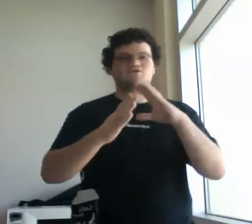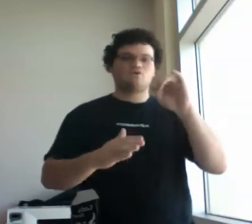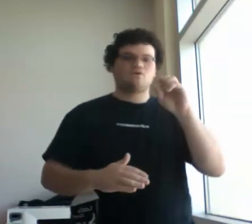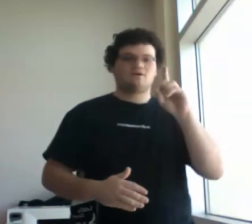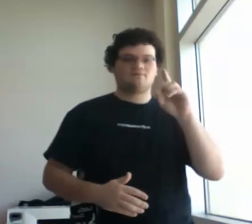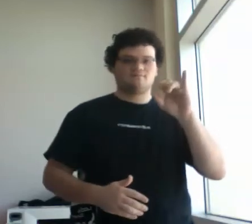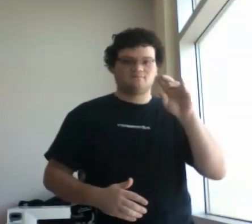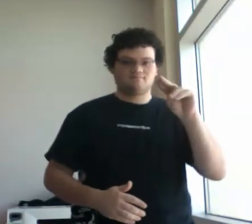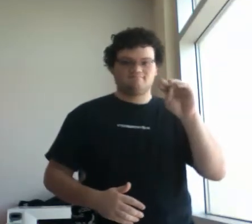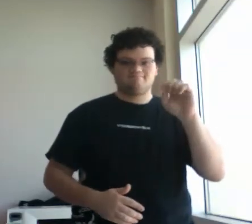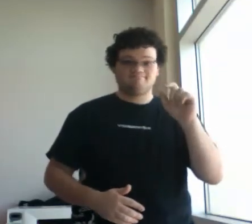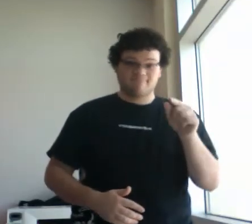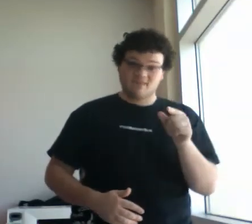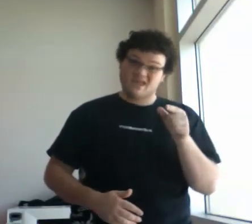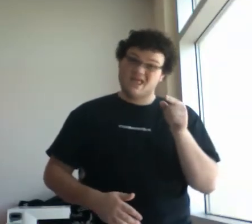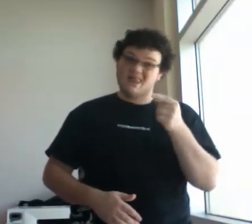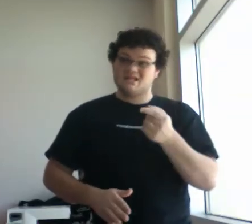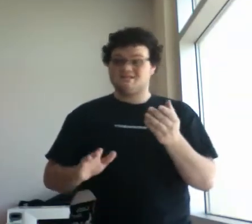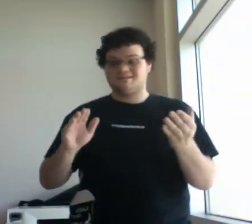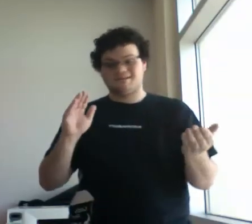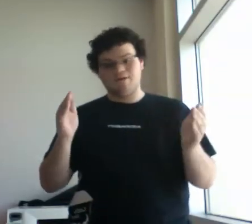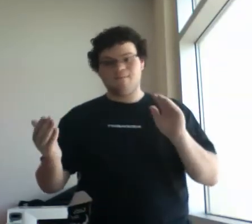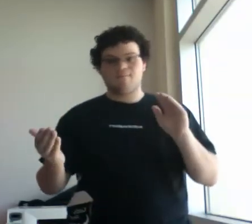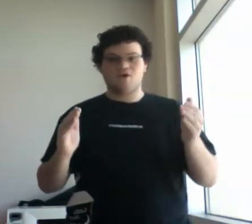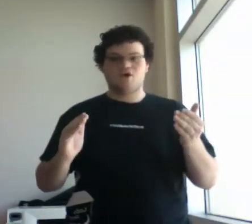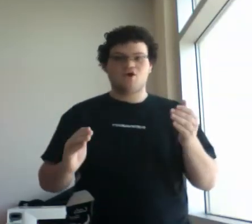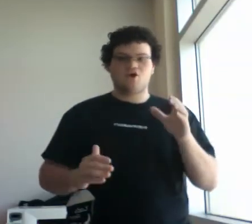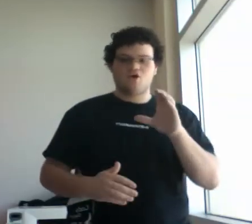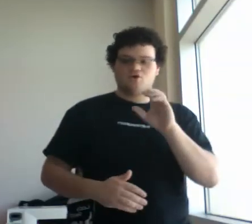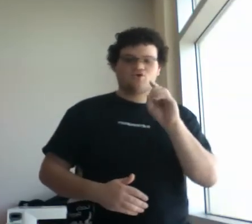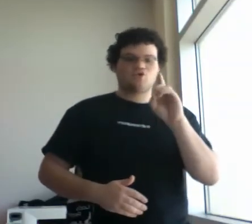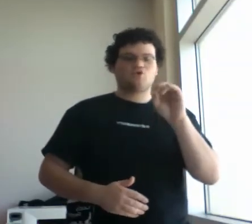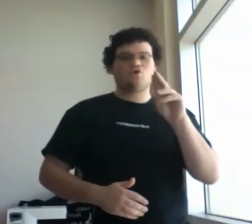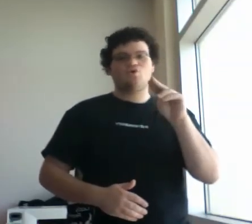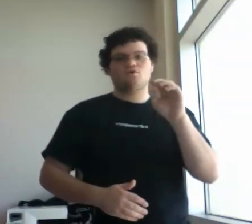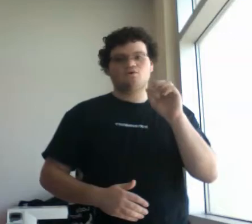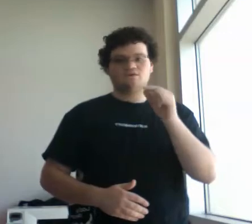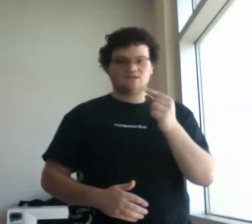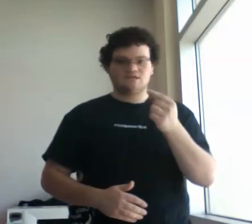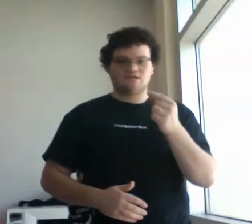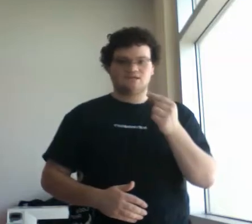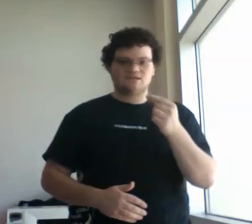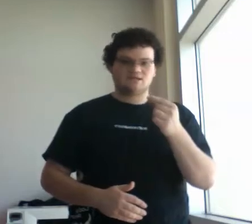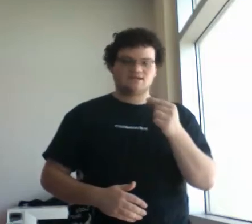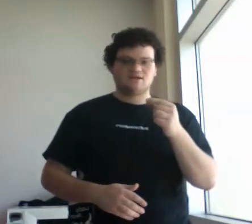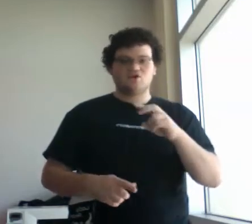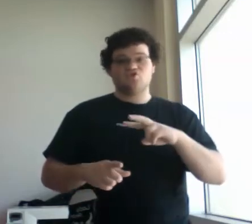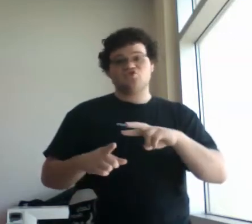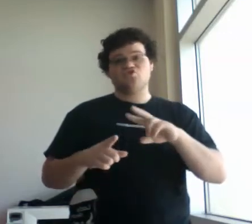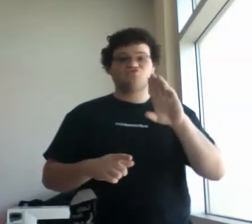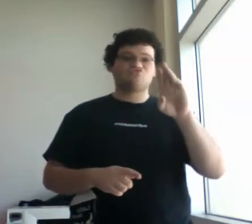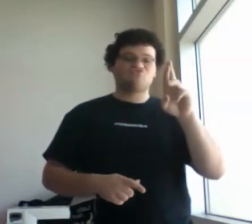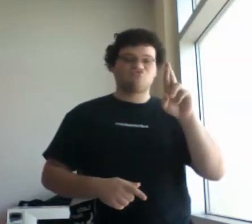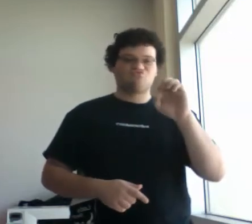Let's compare coding credentials. Coding credentials are extremely important in order